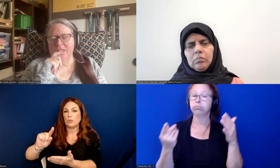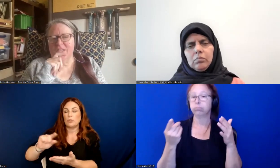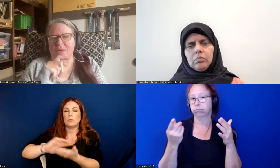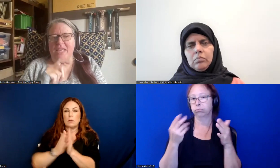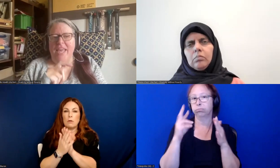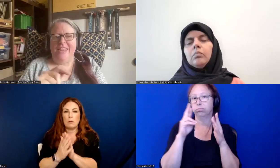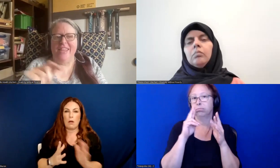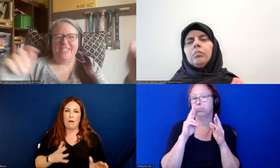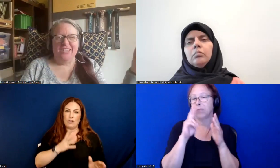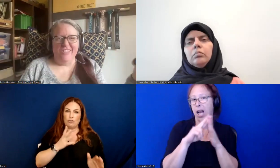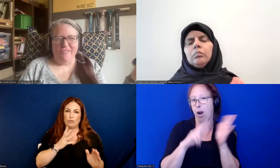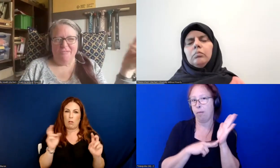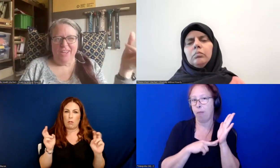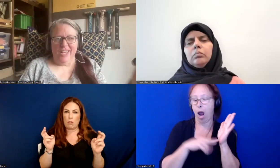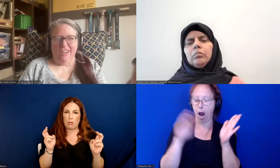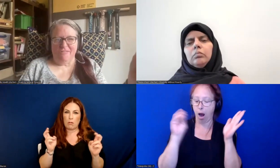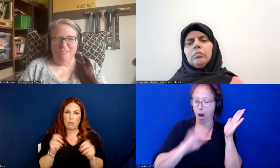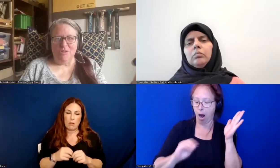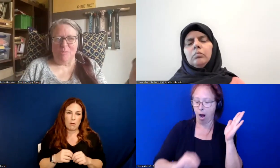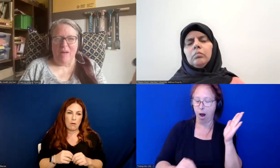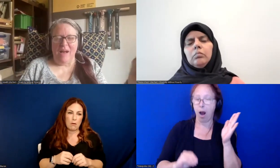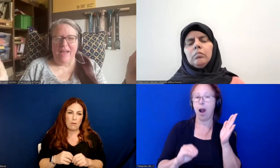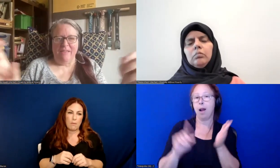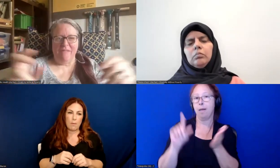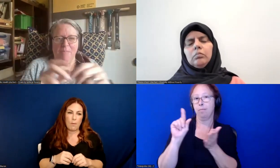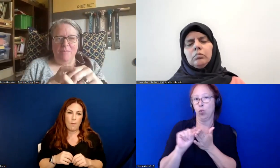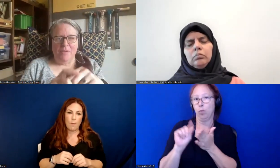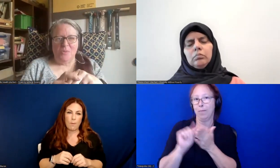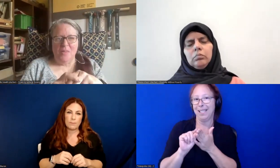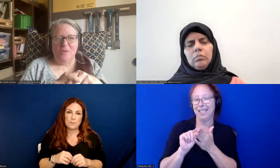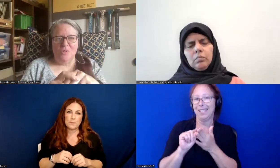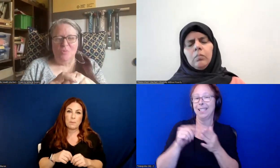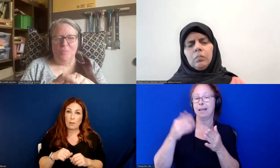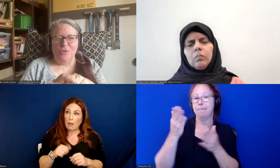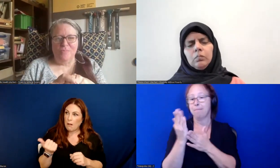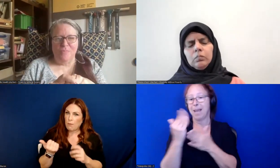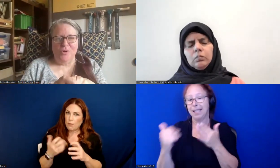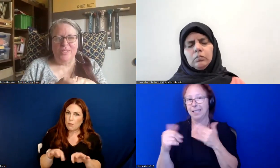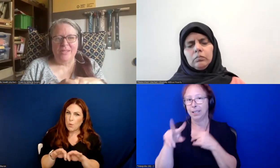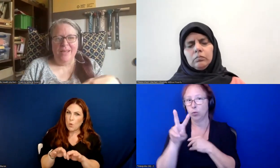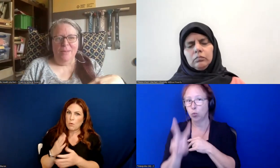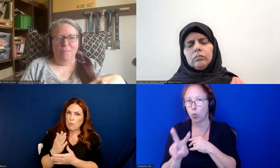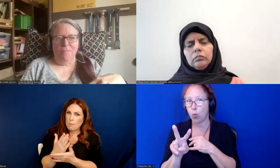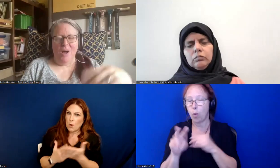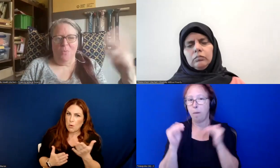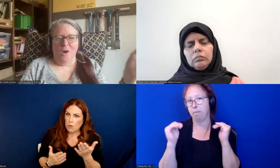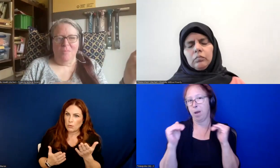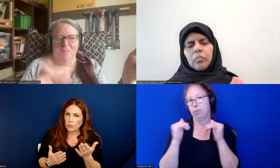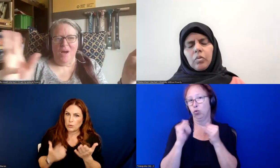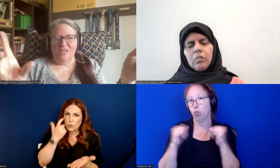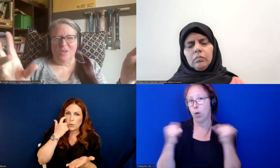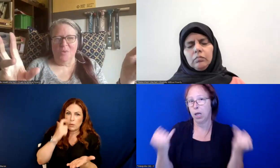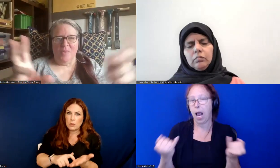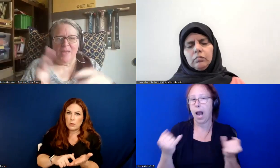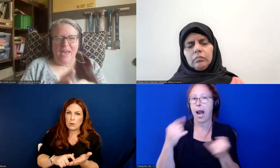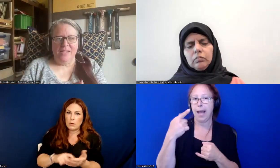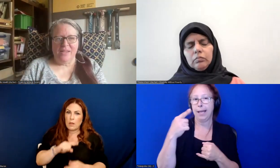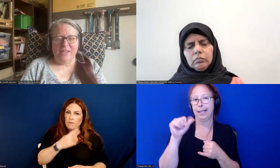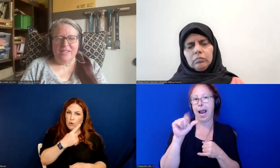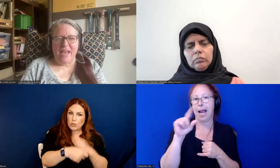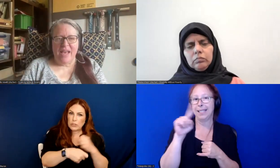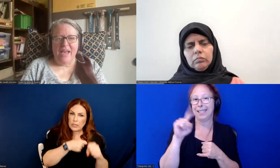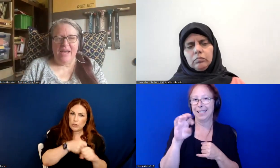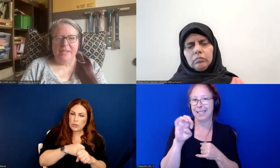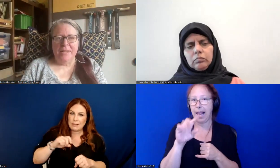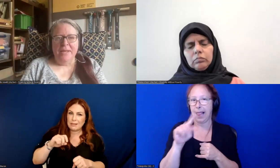official. So again, there's another really crucial part, hey, Rabia, between those 2 points, Part 1 and Part 2 in the